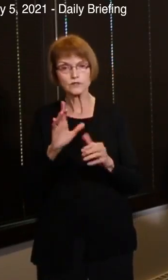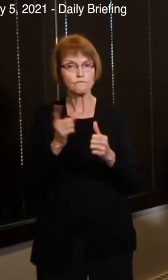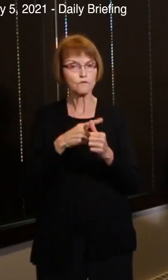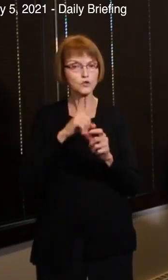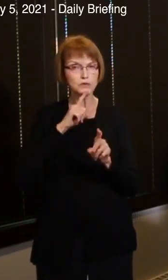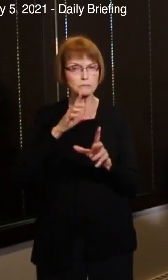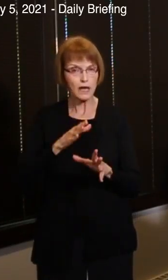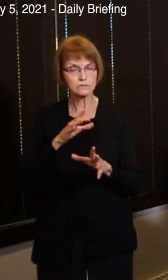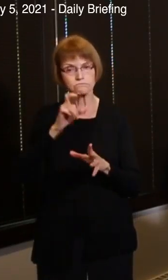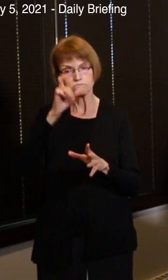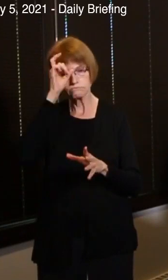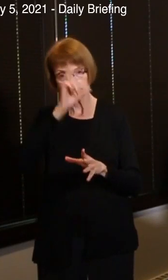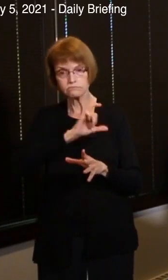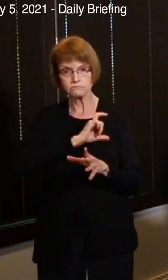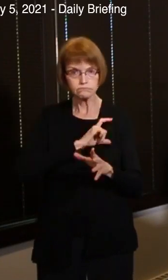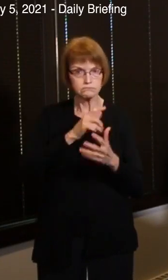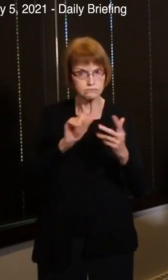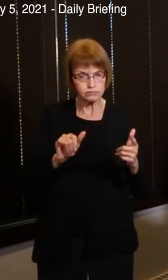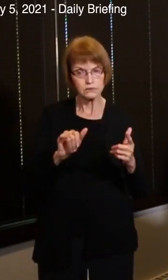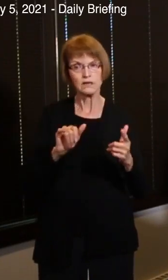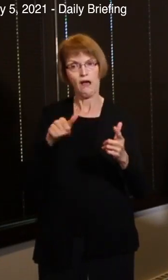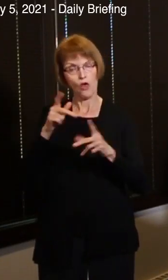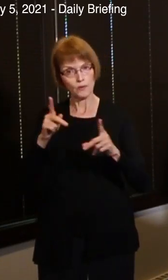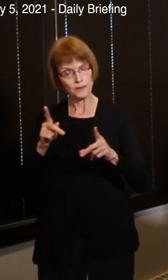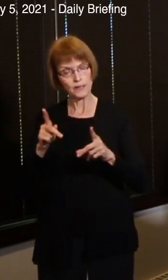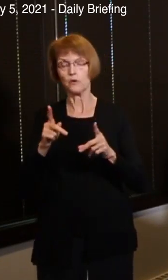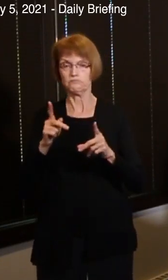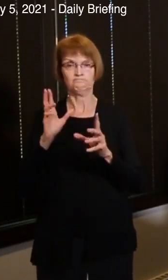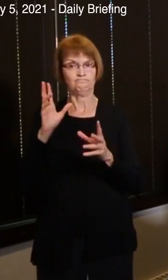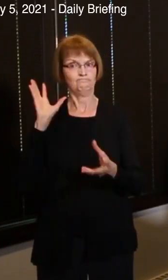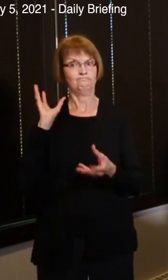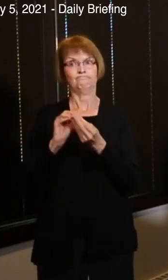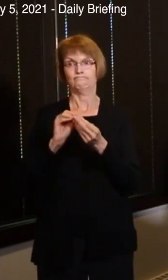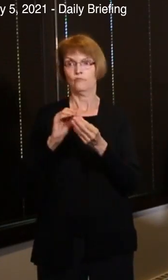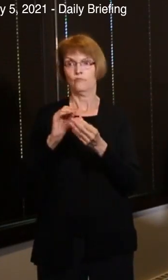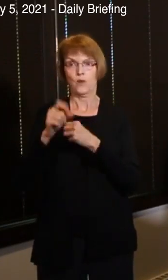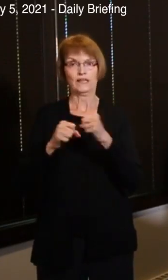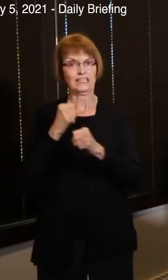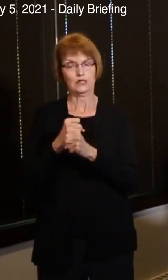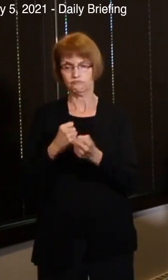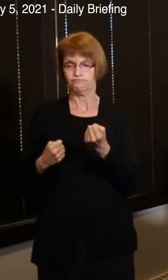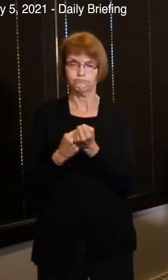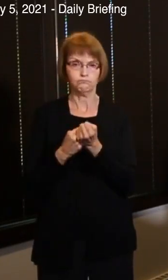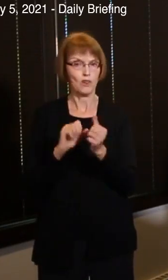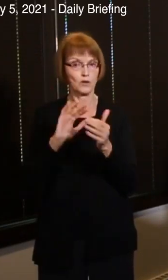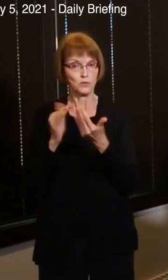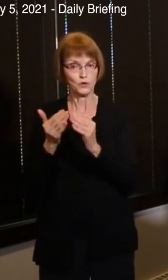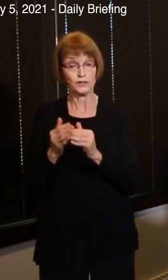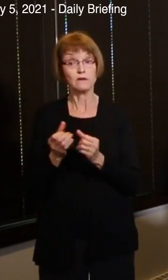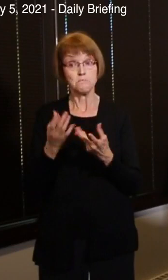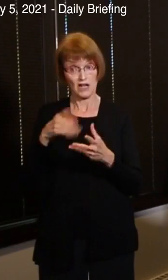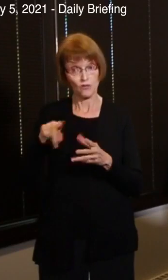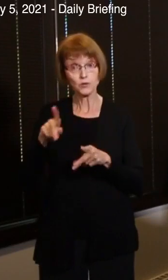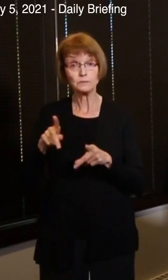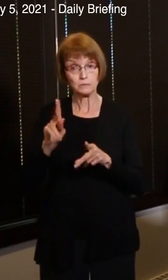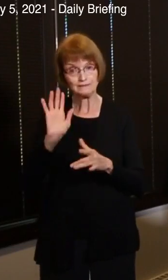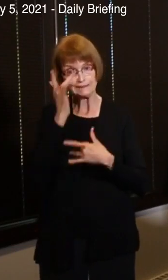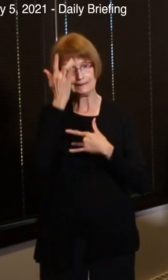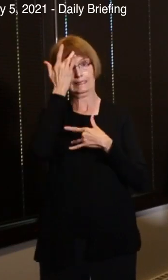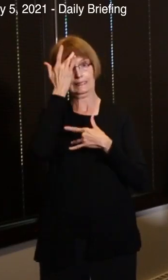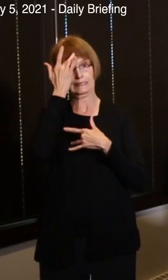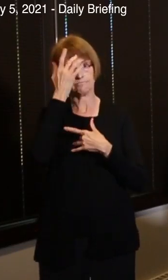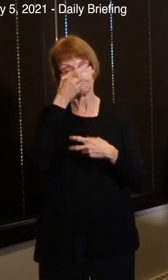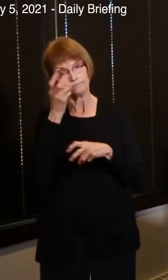really supported our communities throughout the pandemic over the past year. Now, many of these people have gotten sick or even lost their